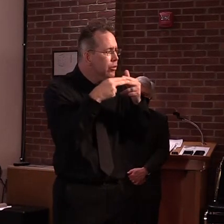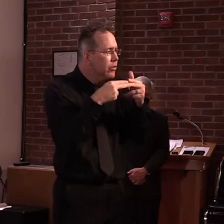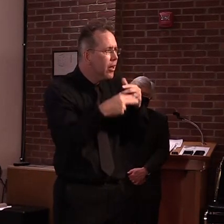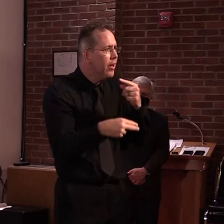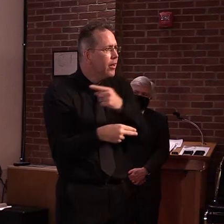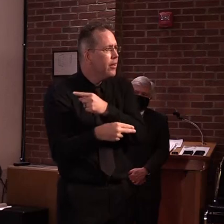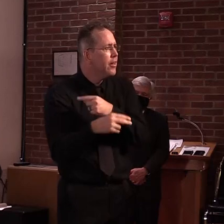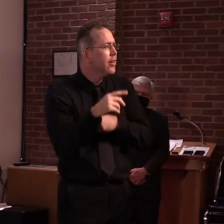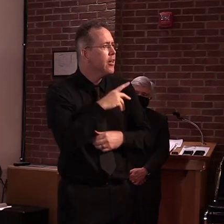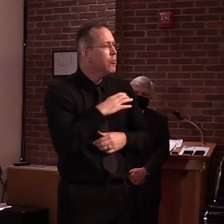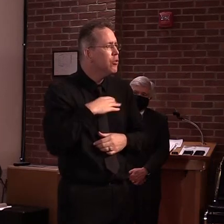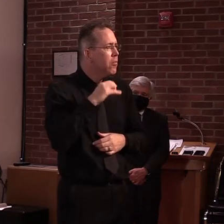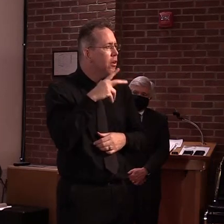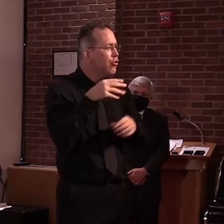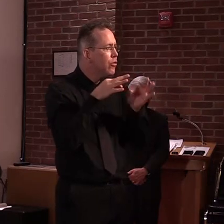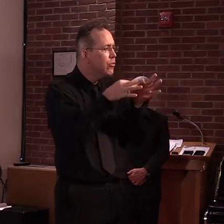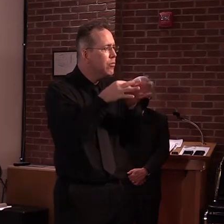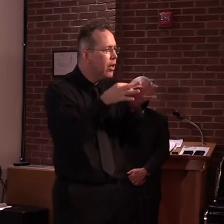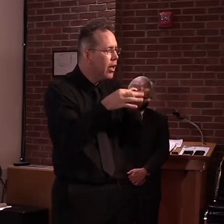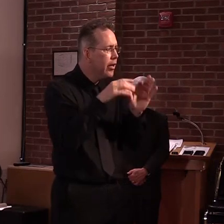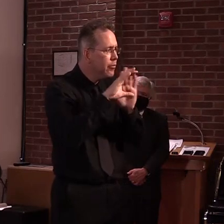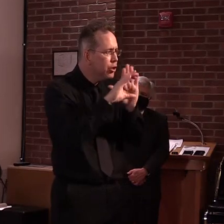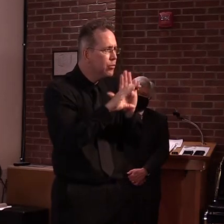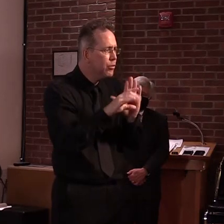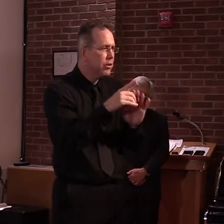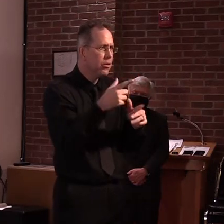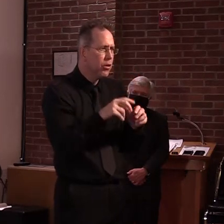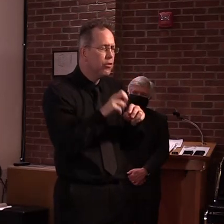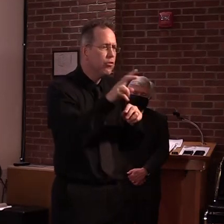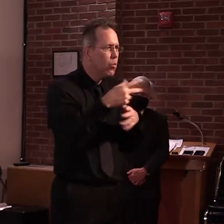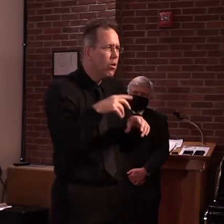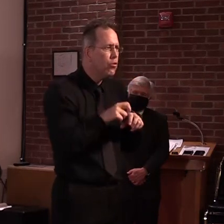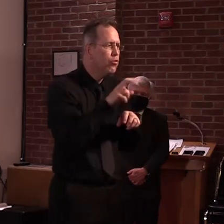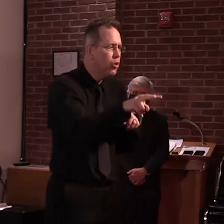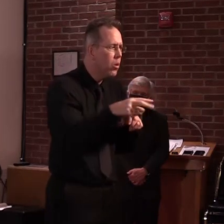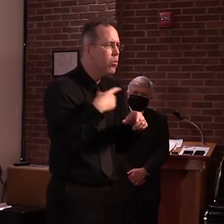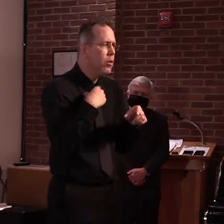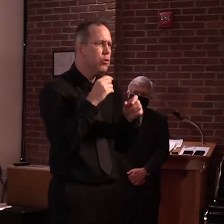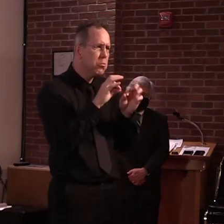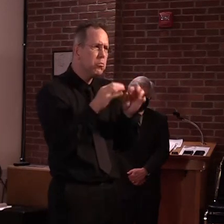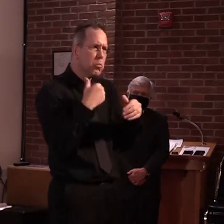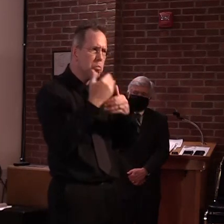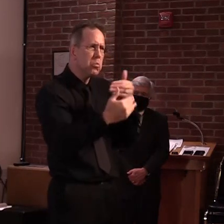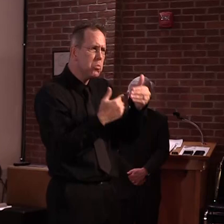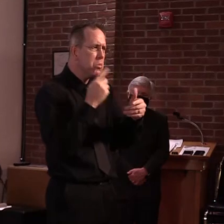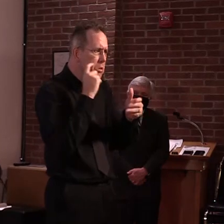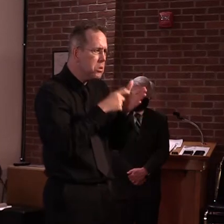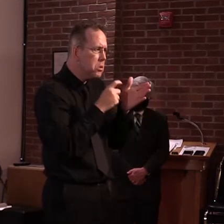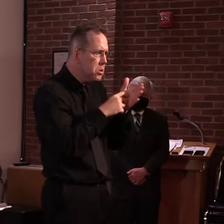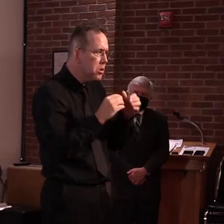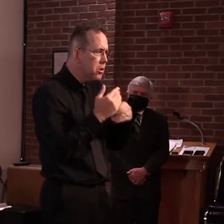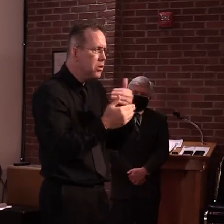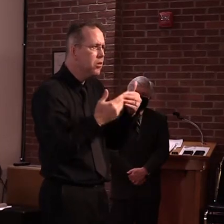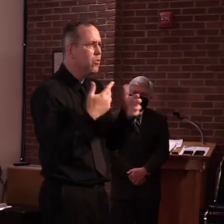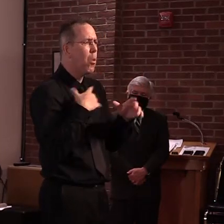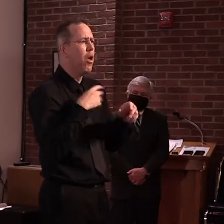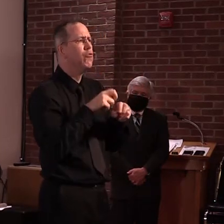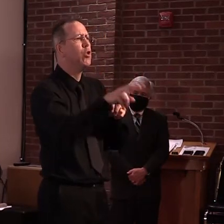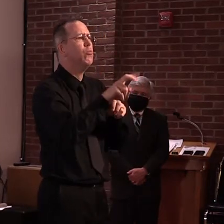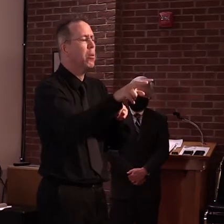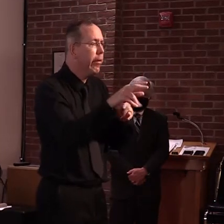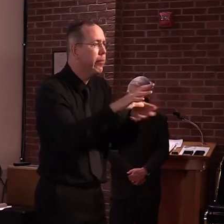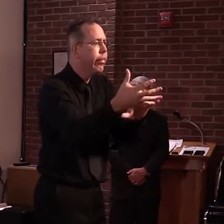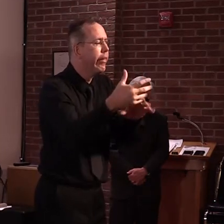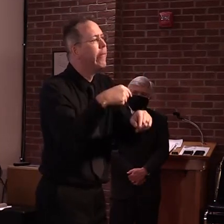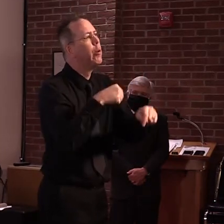time to make sure we're not taking the right approach. So we're moving in the right direction. We haven't had to take any steps back at this point. And